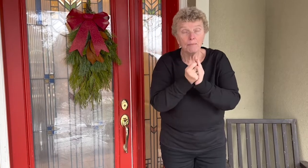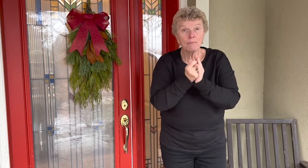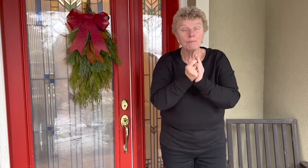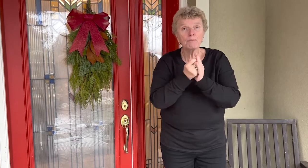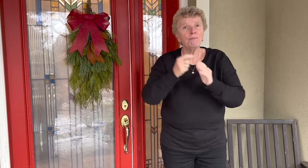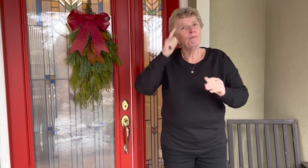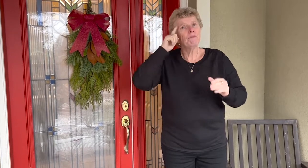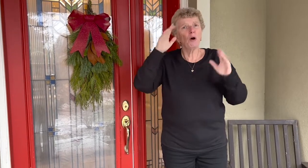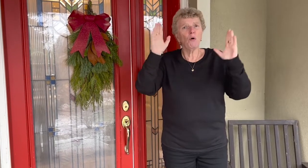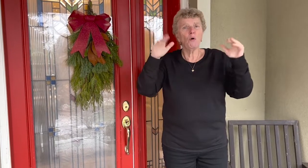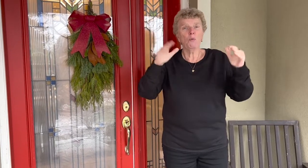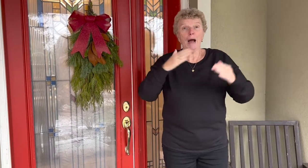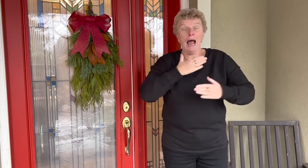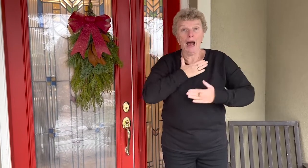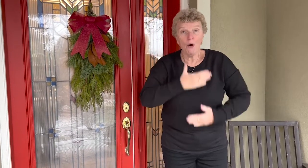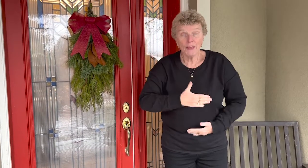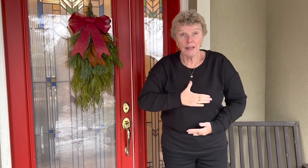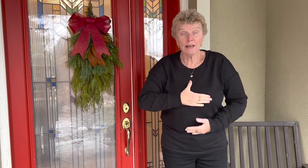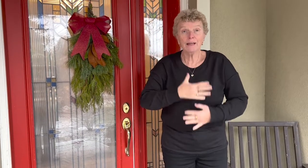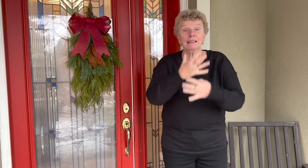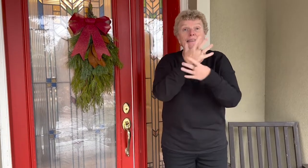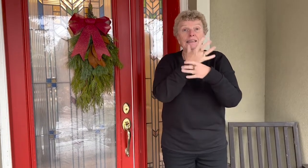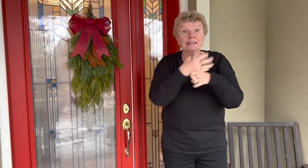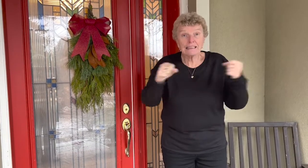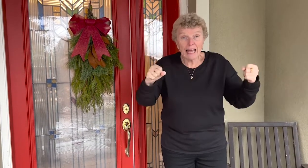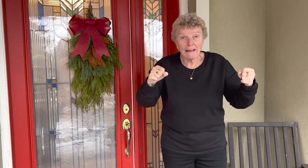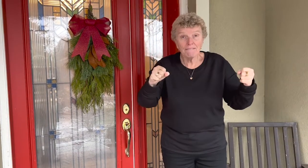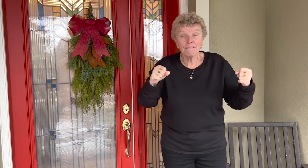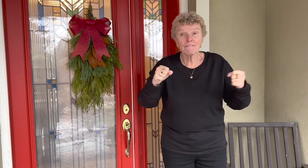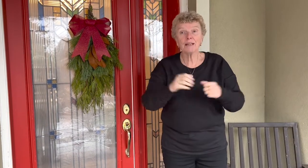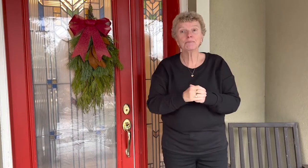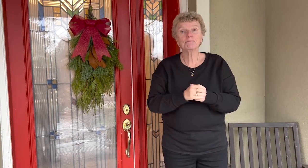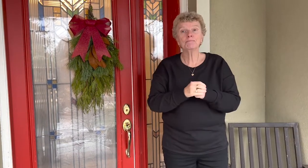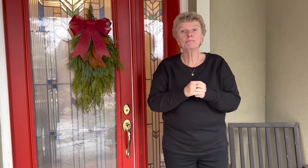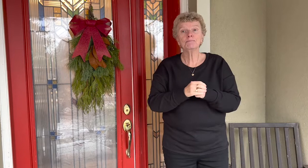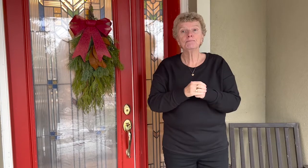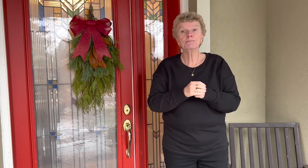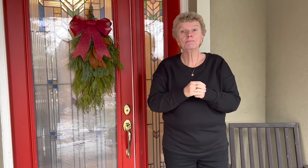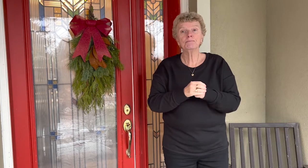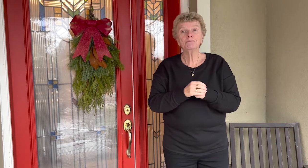season, and I hope it's healthy, safe,